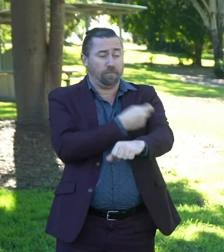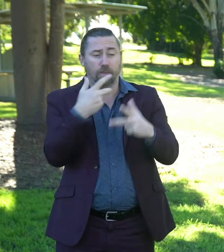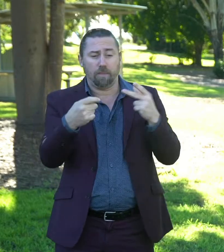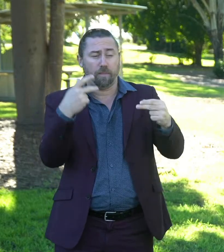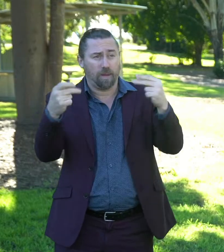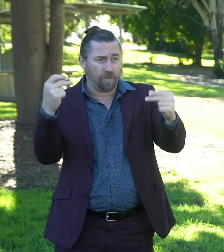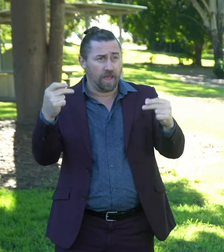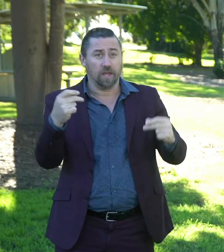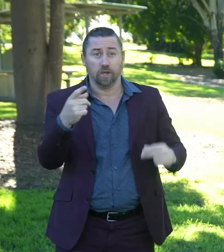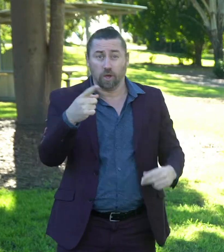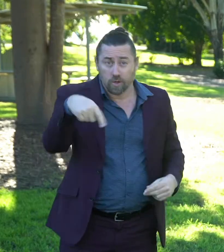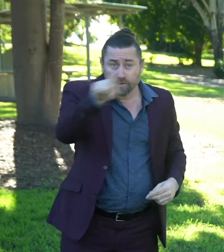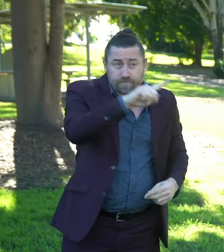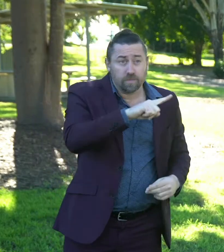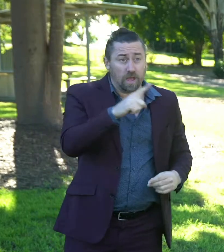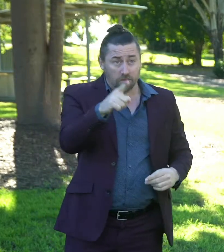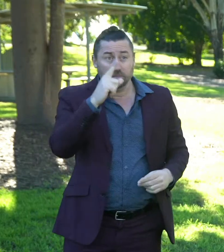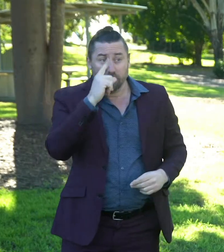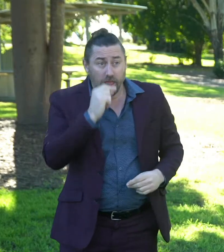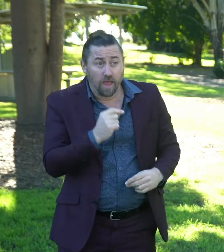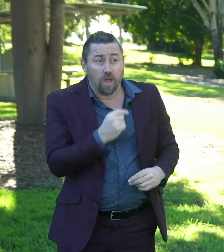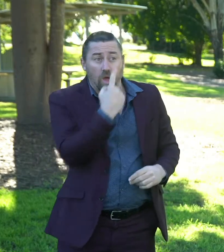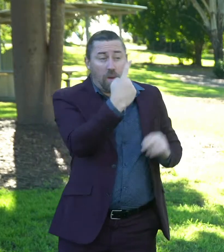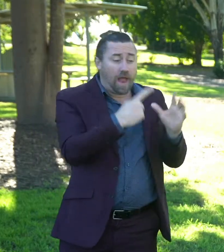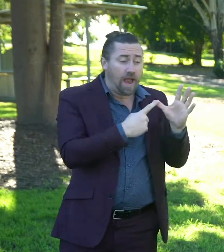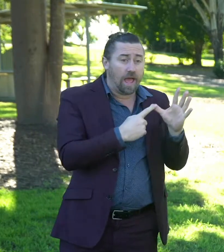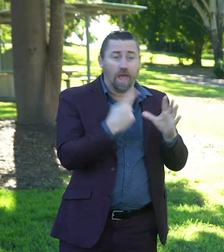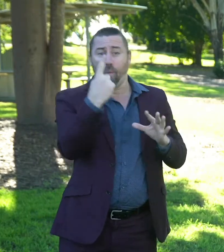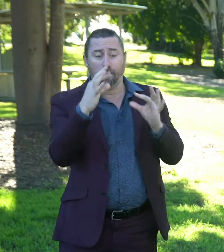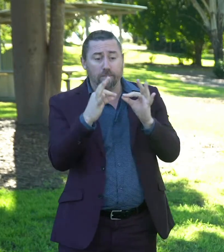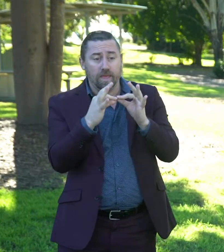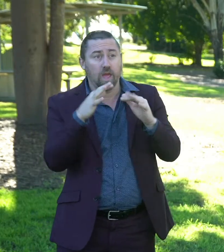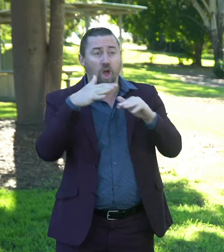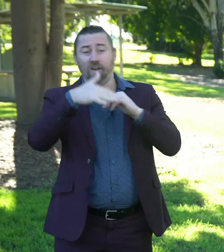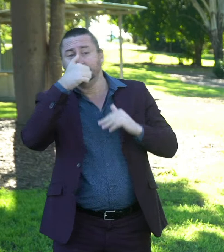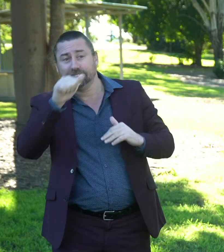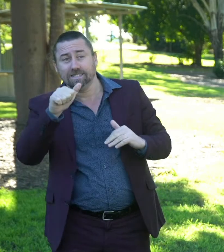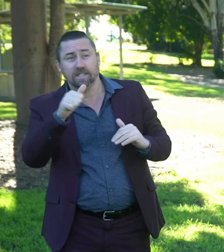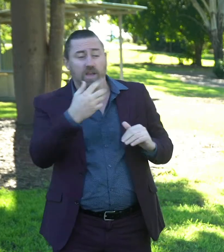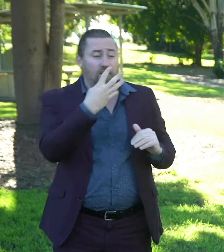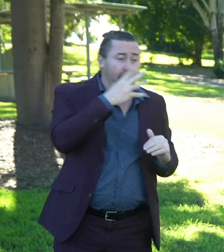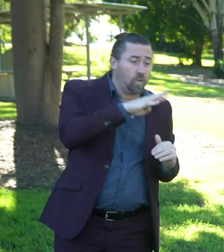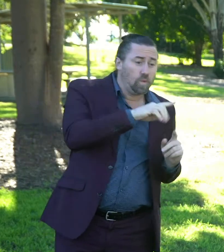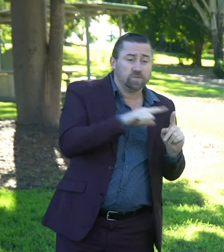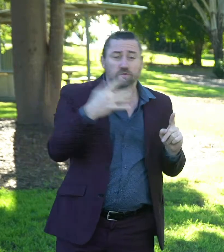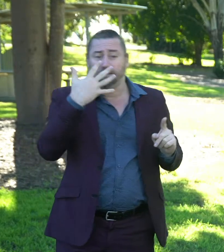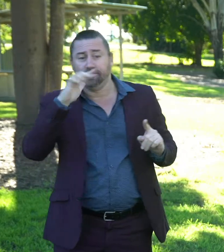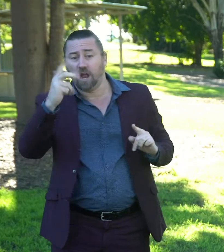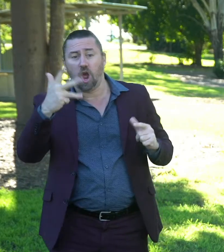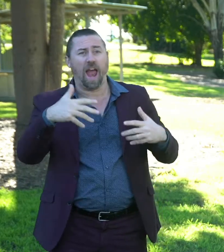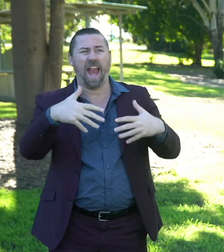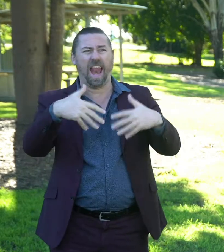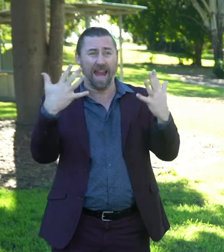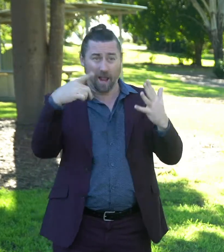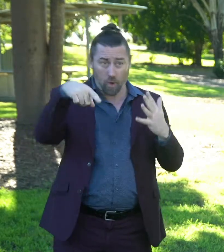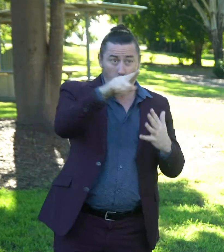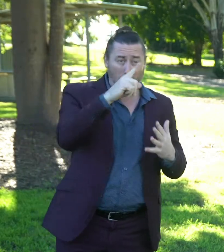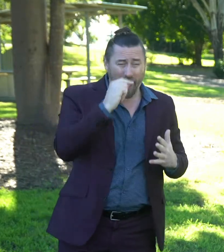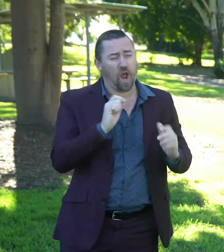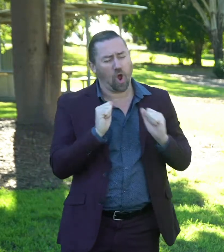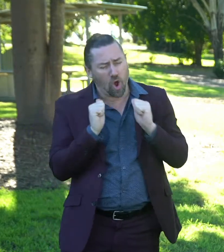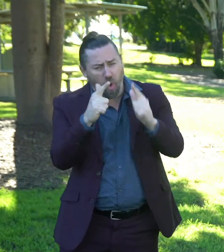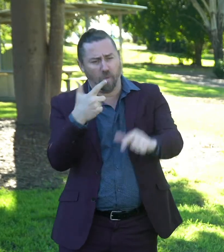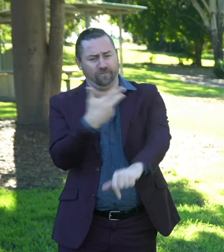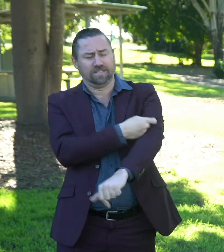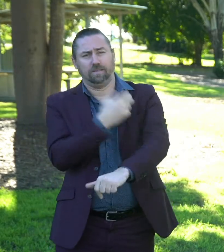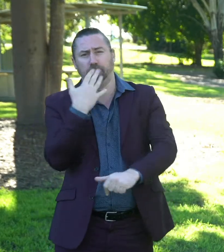let's urge people out there, if you are eligible to get your vaccine, please go and get your vaccine. It is absolutely critical. We're seeing